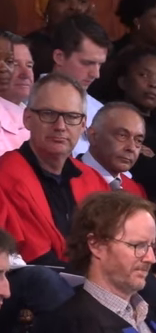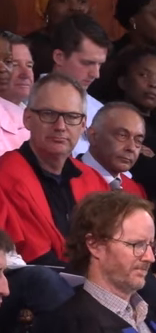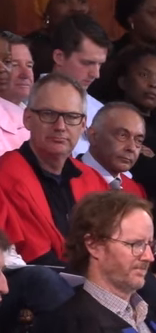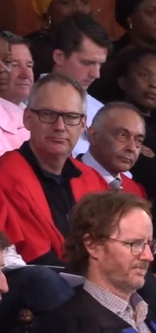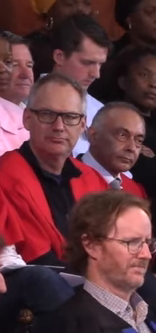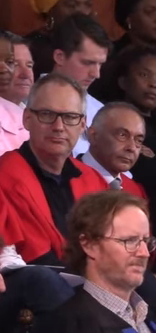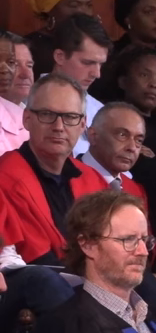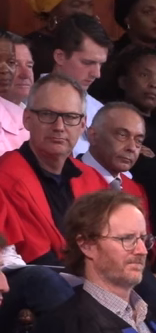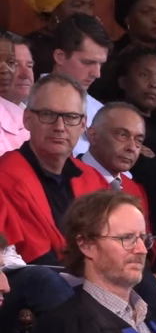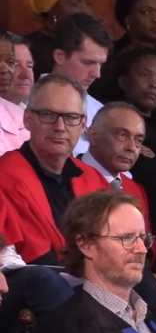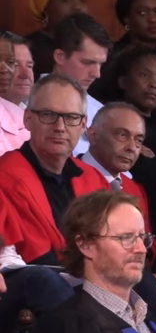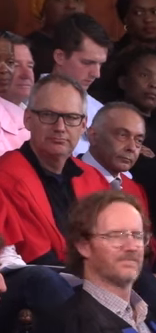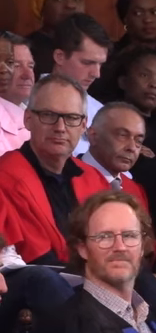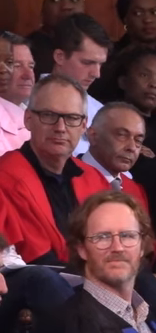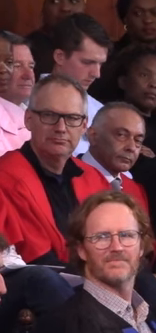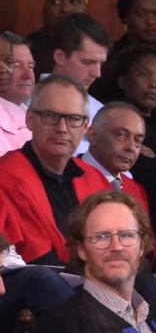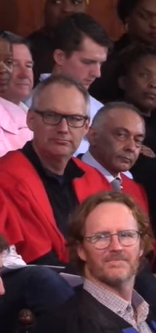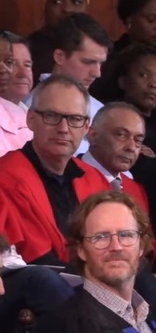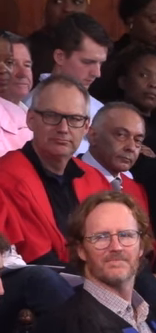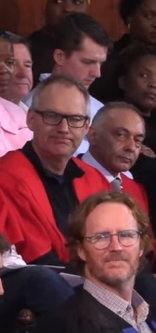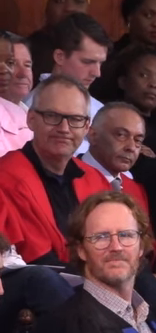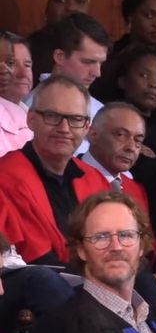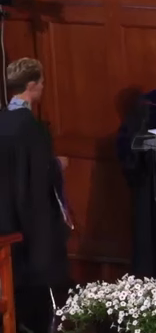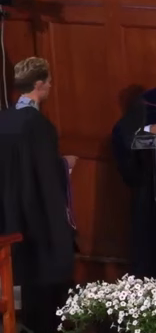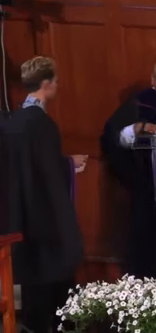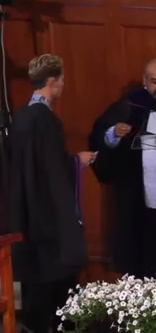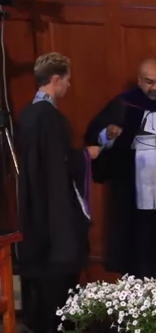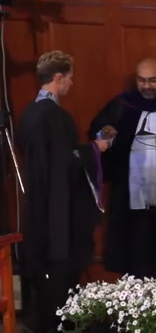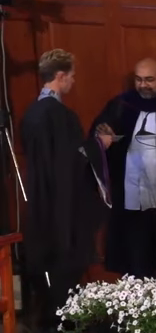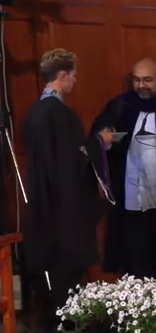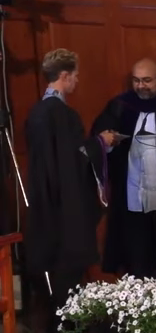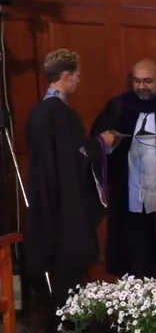For the degree of Bachelor of Science Honours in the First Class, David Lee White.